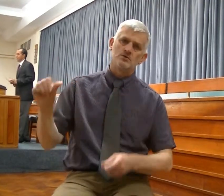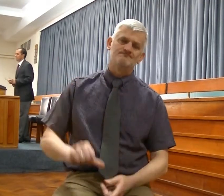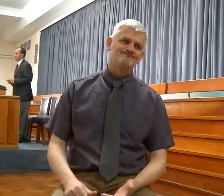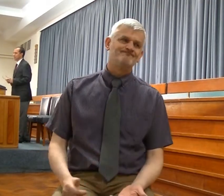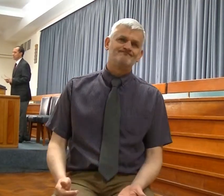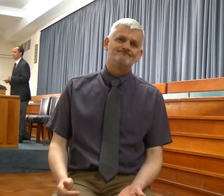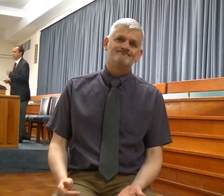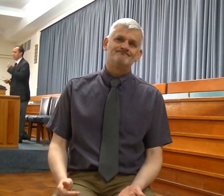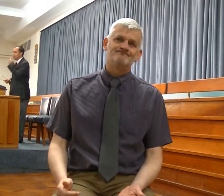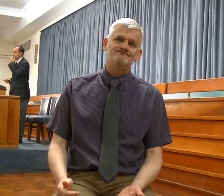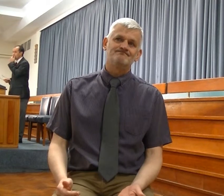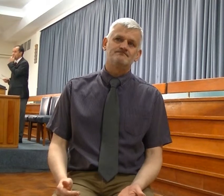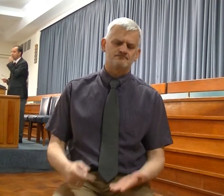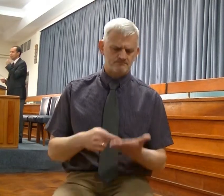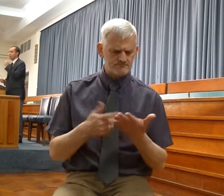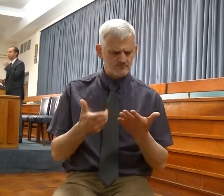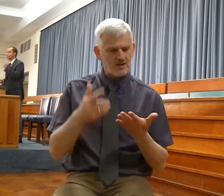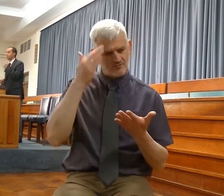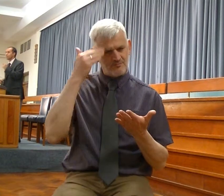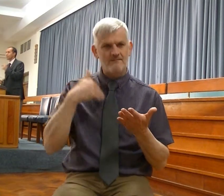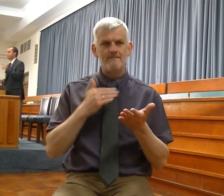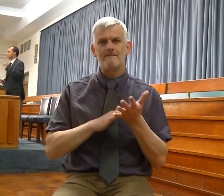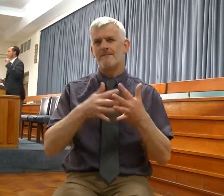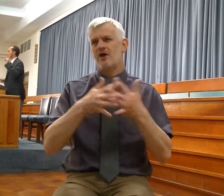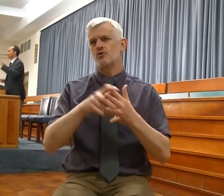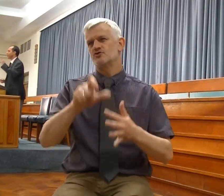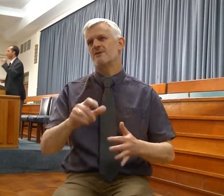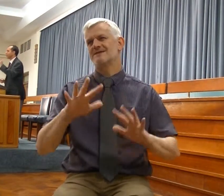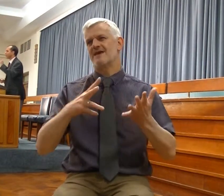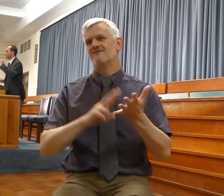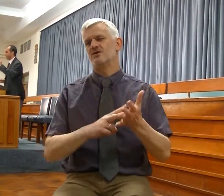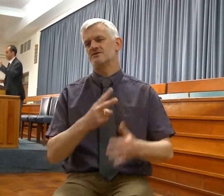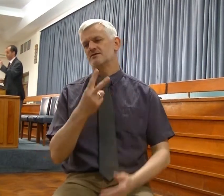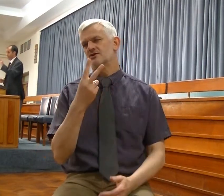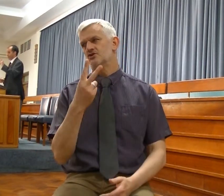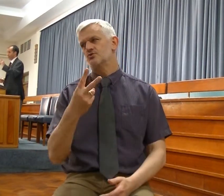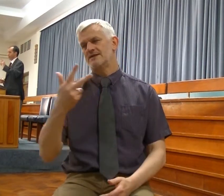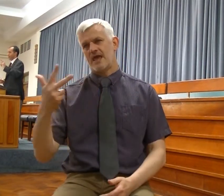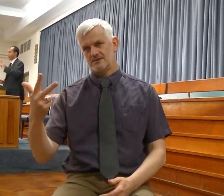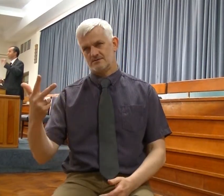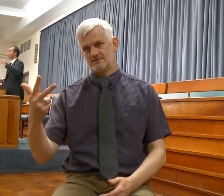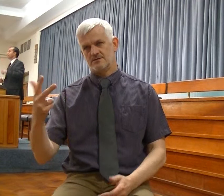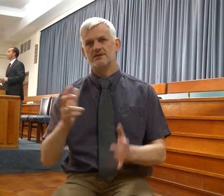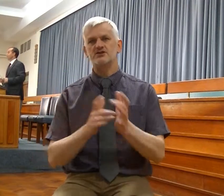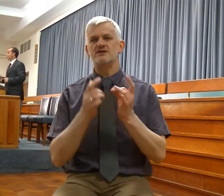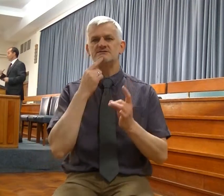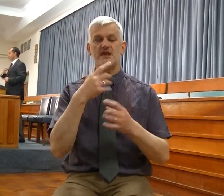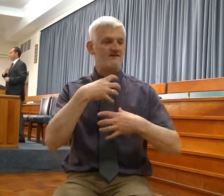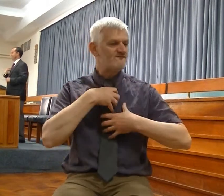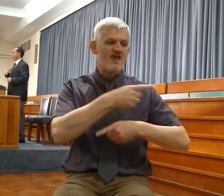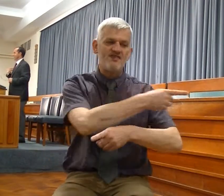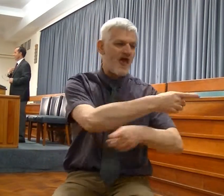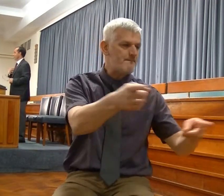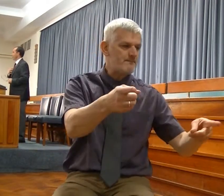And it takes me to Matthew 10, verse 28, where Jesus said, "Fear not men. They can